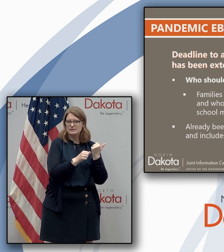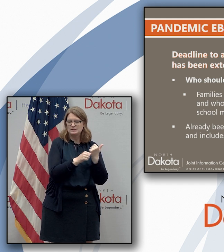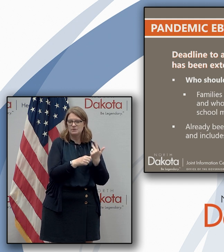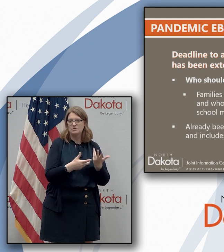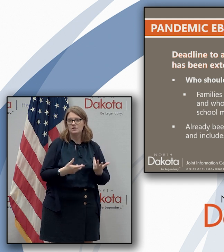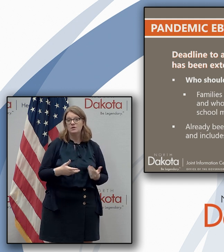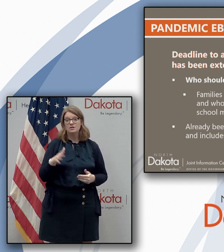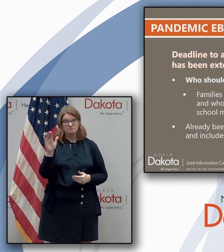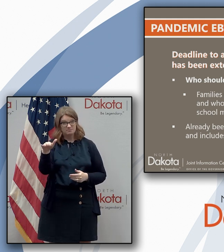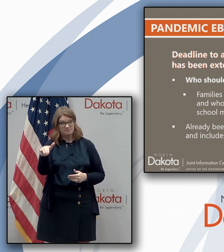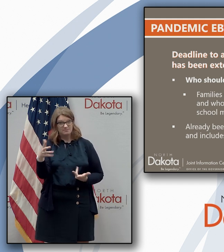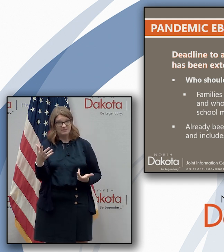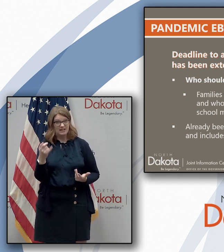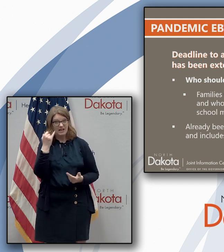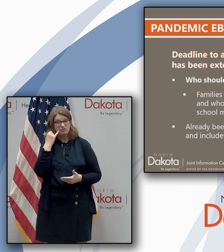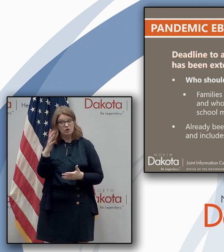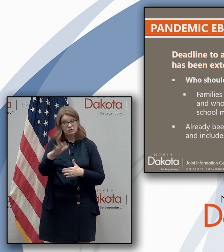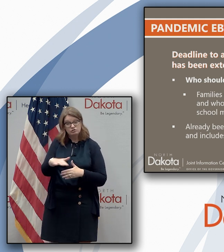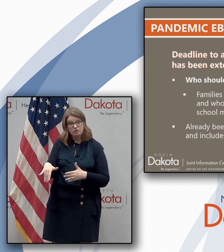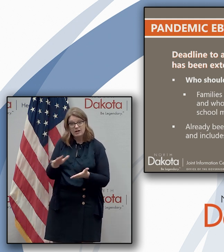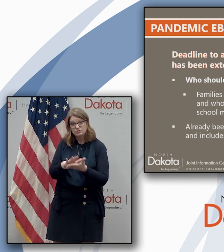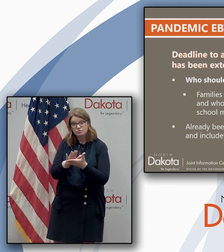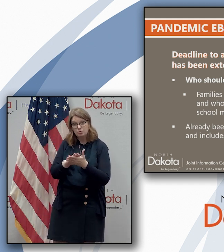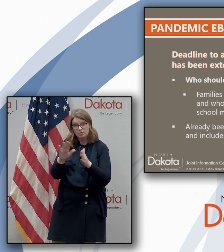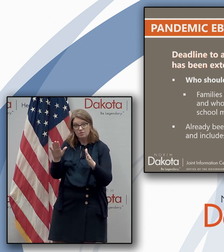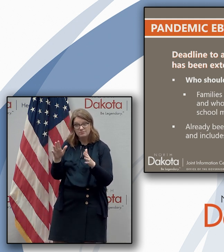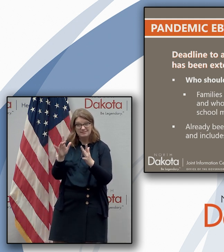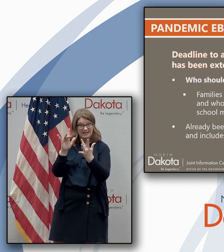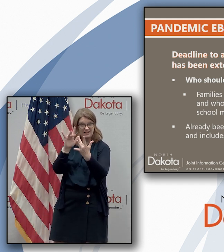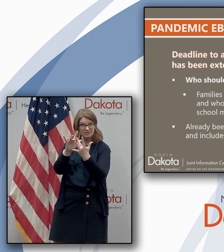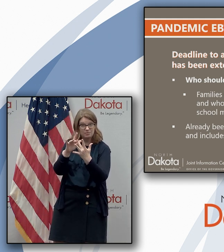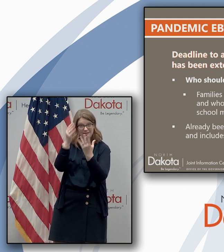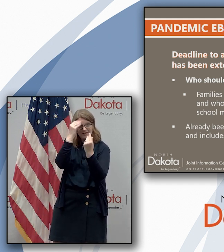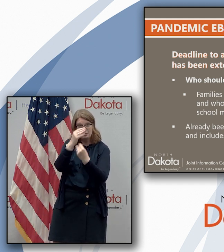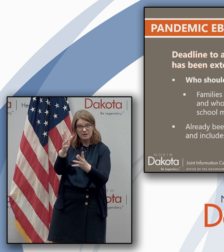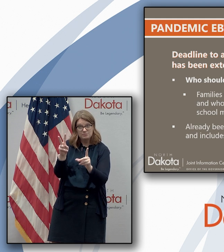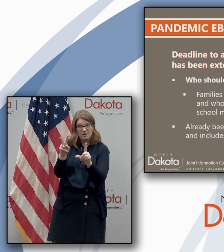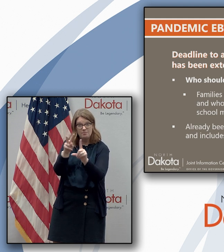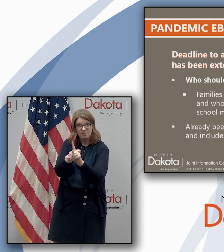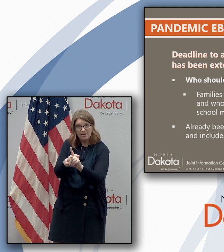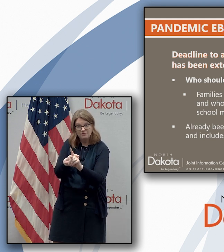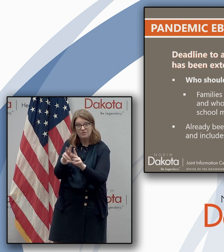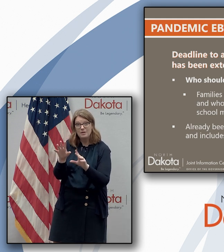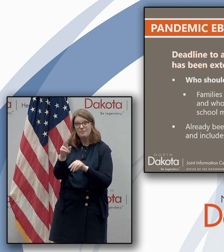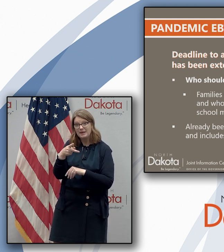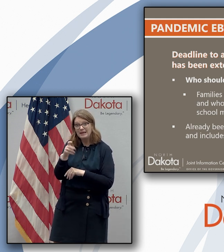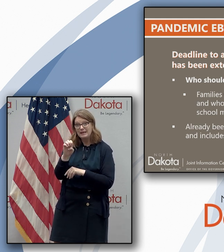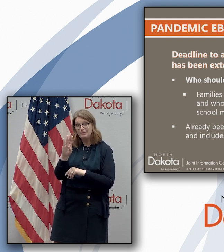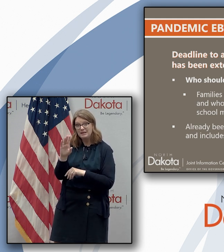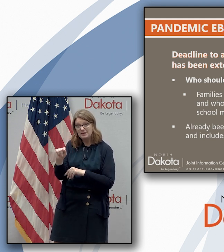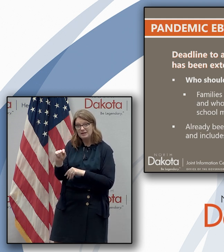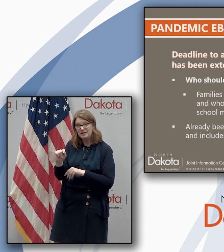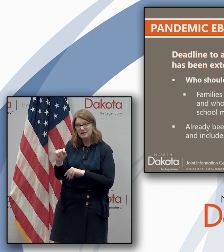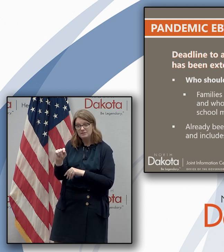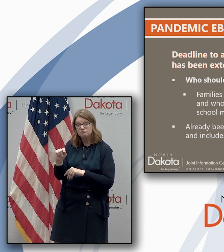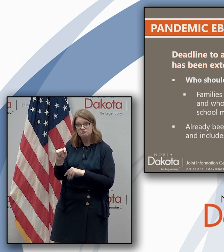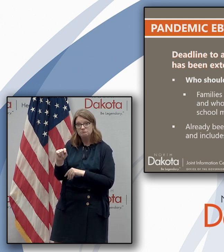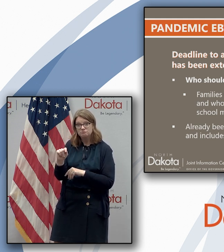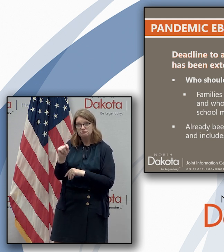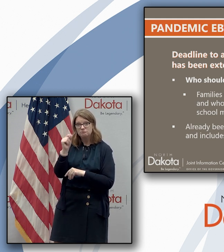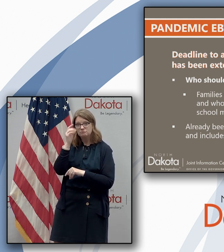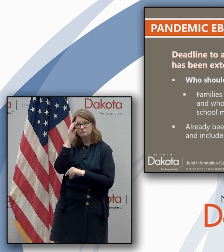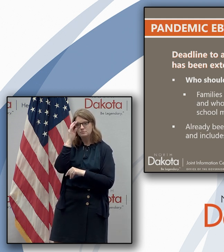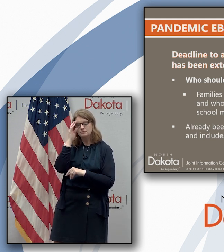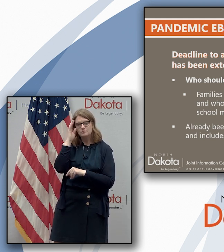your child's school contacted you with information about applying for the Pandemic EBT, then